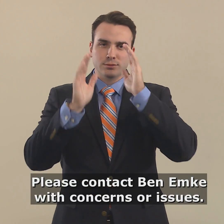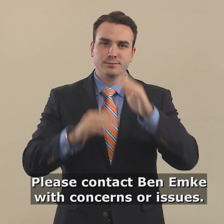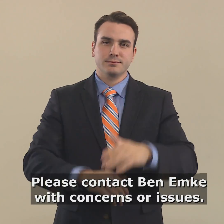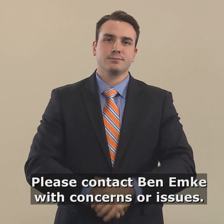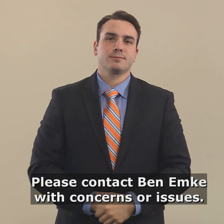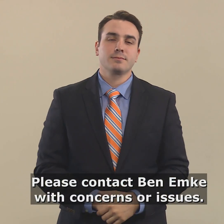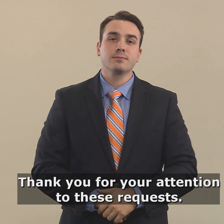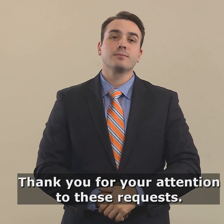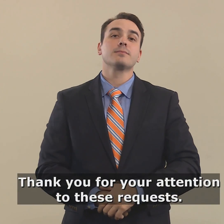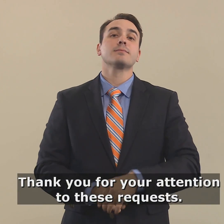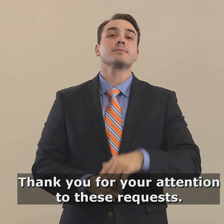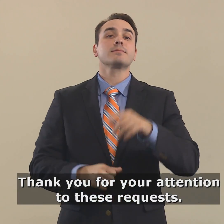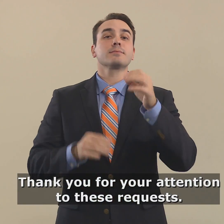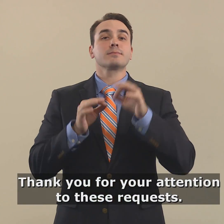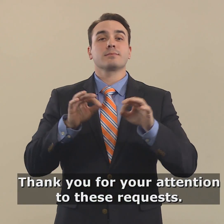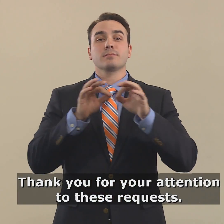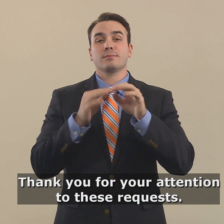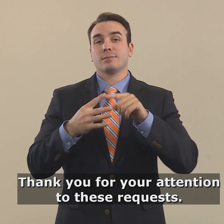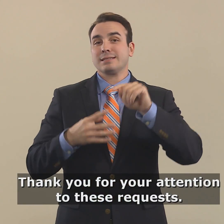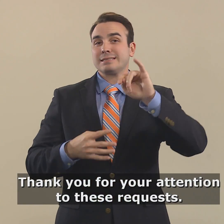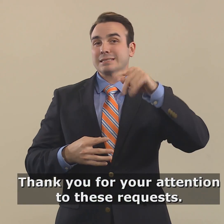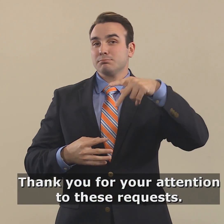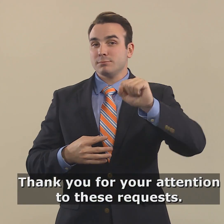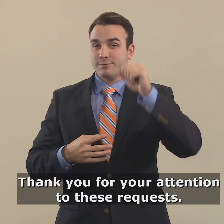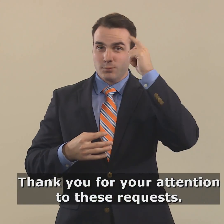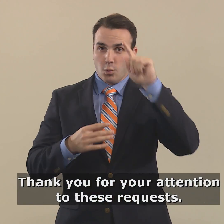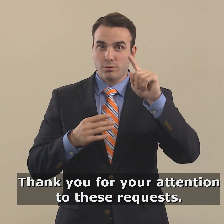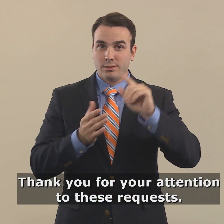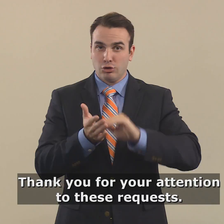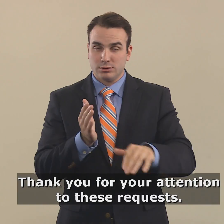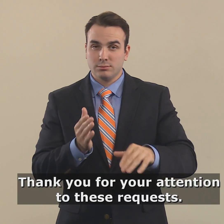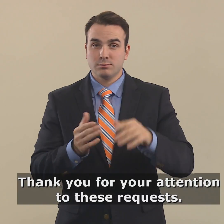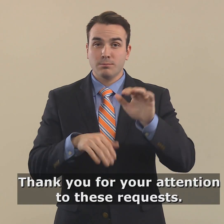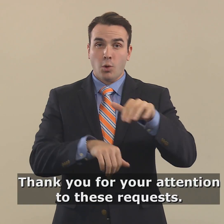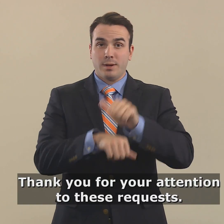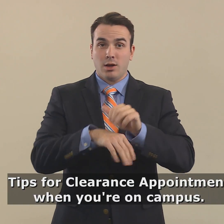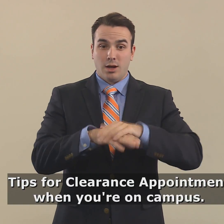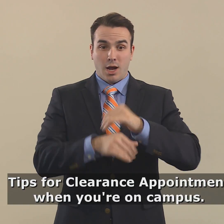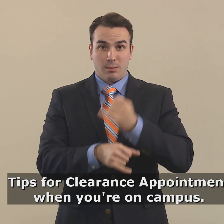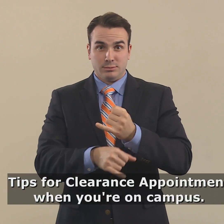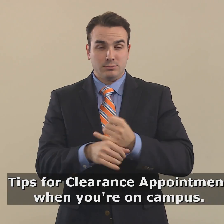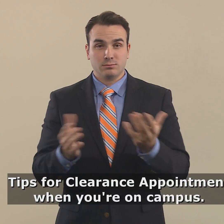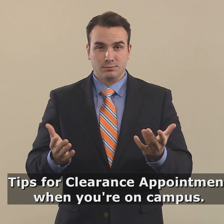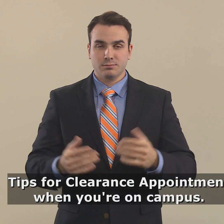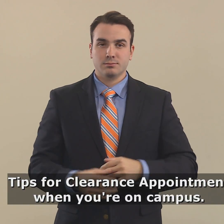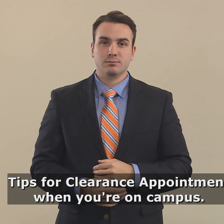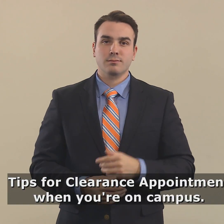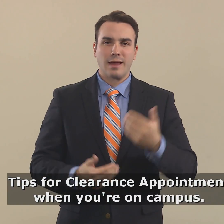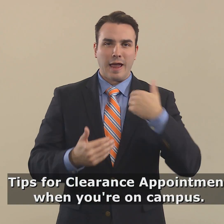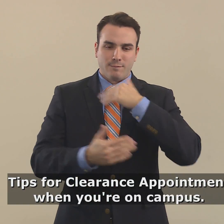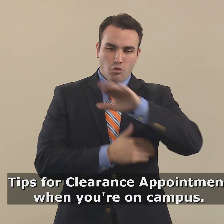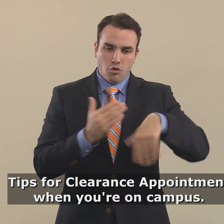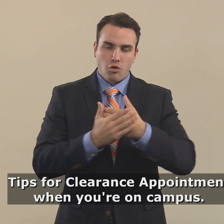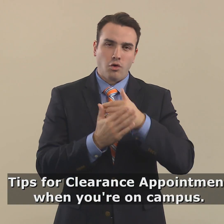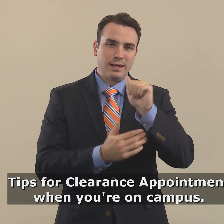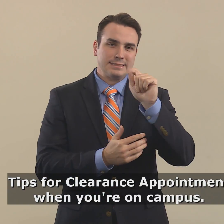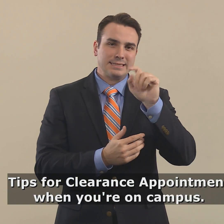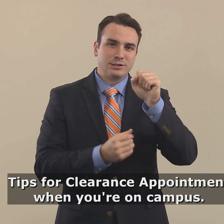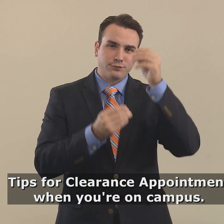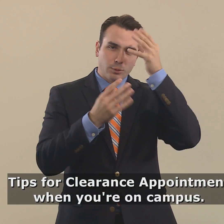or issues. Thank you for your attention to these requests. Tips for a clearance appointment when you're on campus.